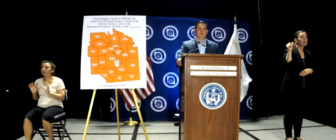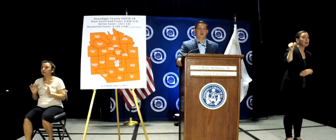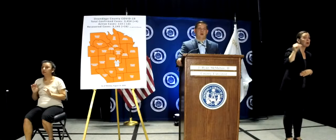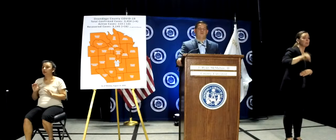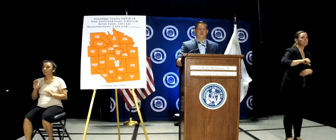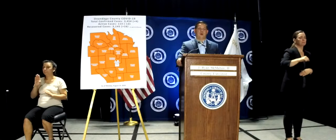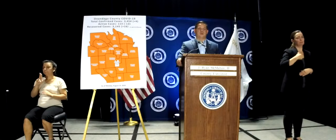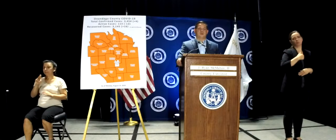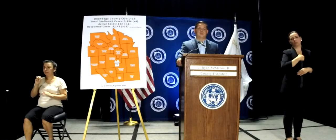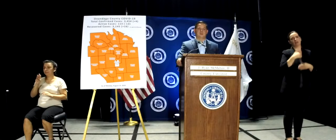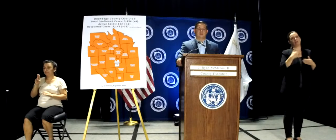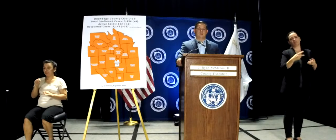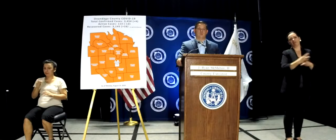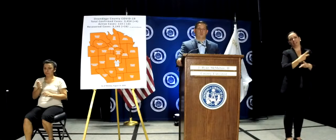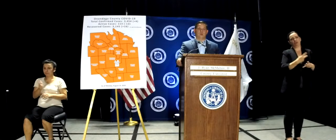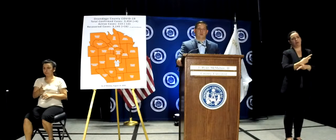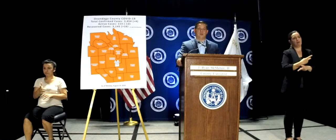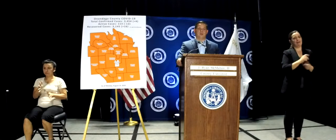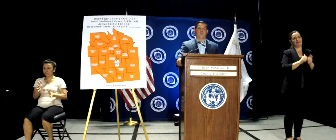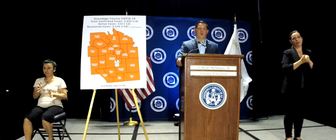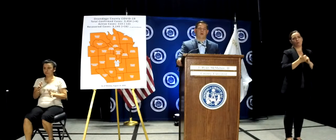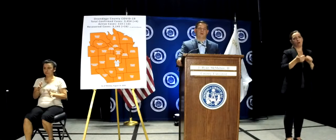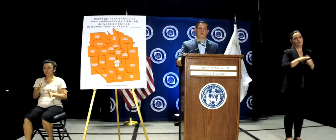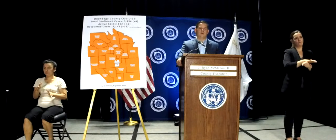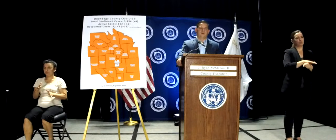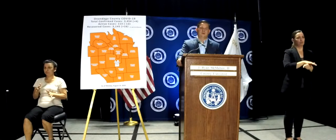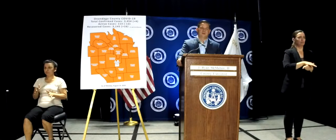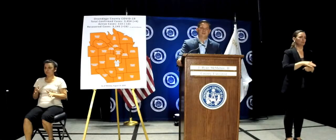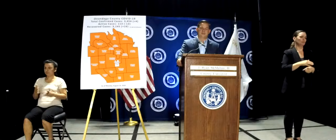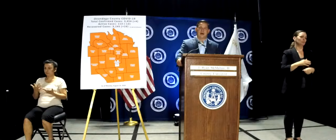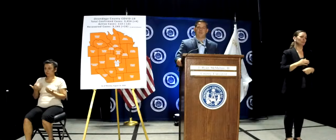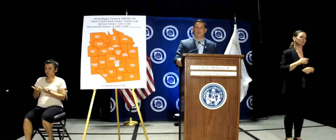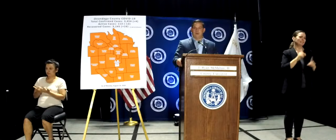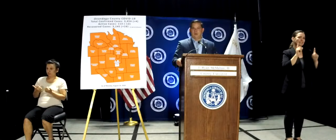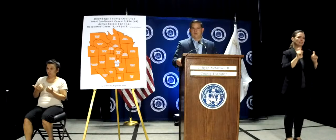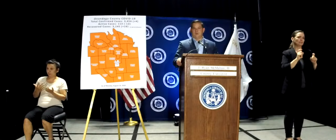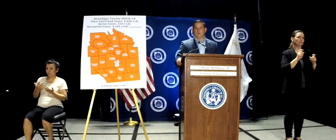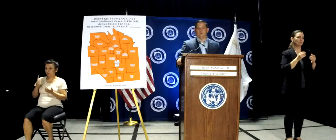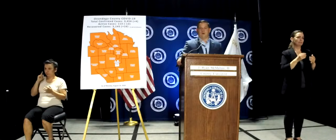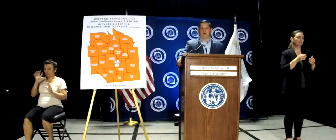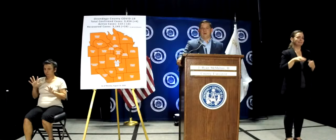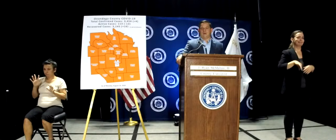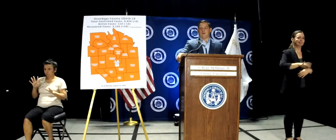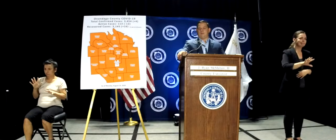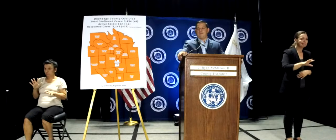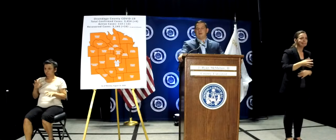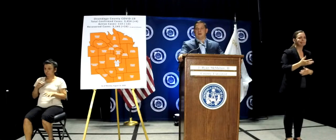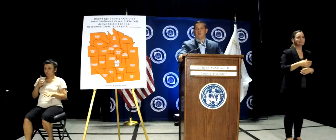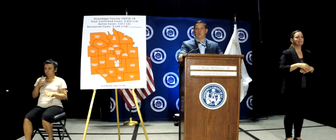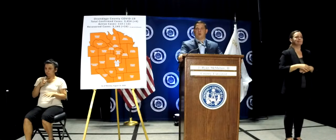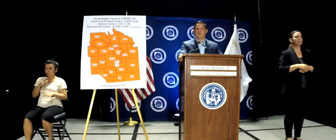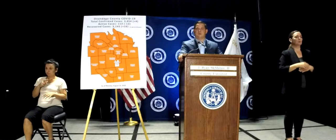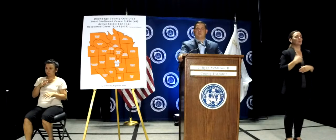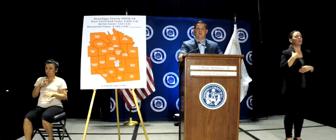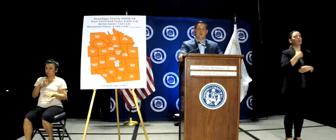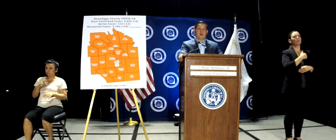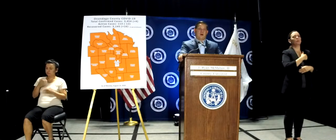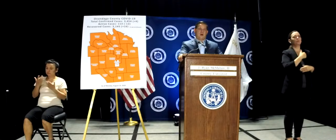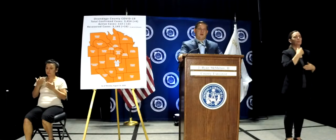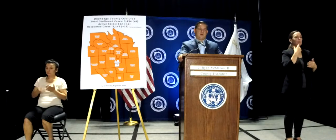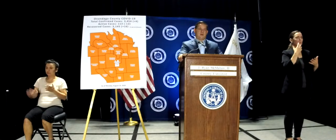But for us, this is a really important step to mitigate